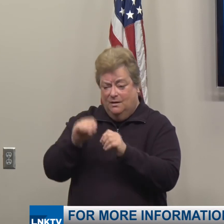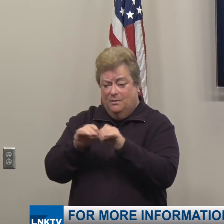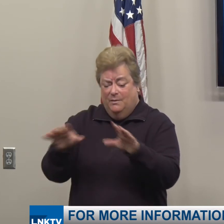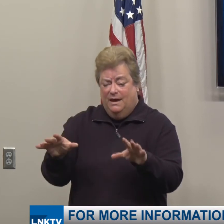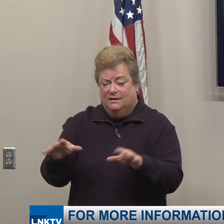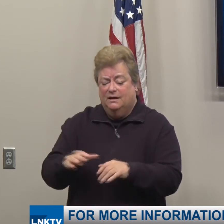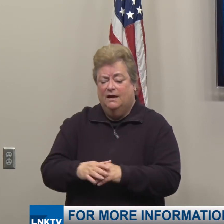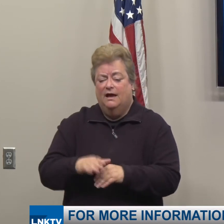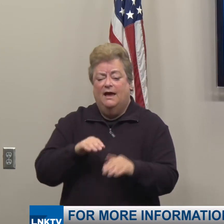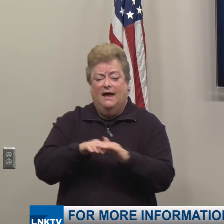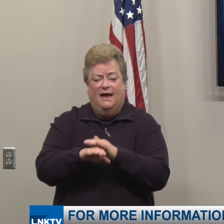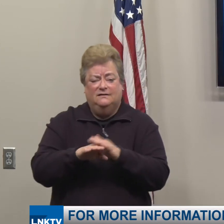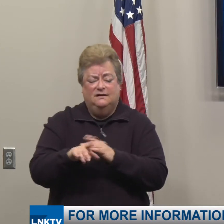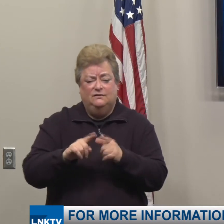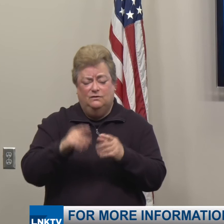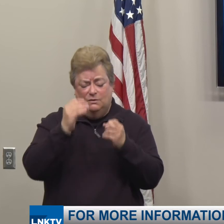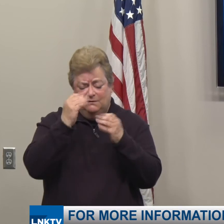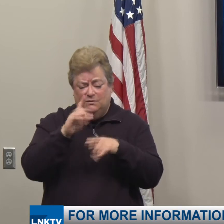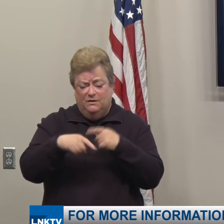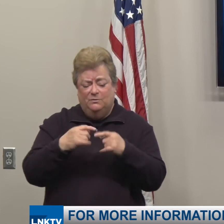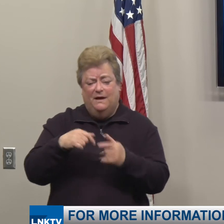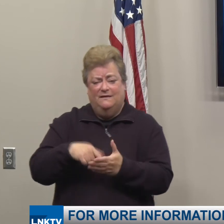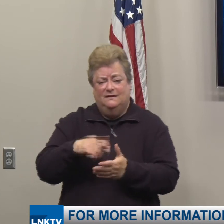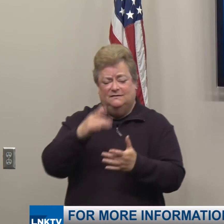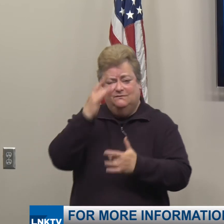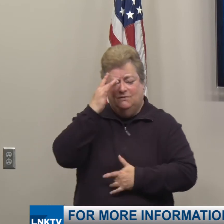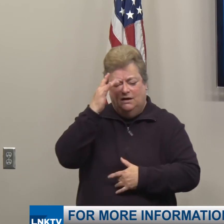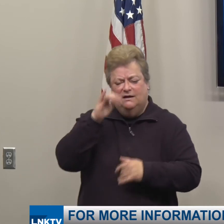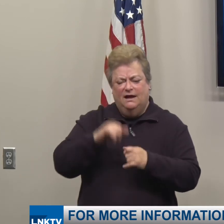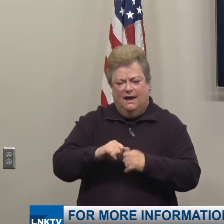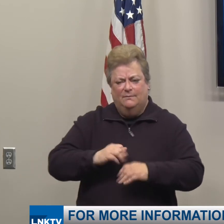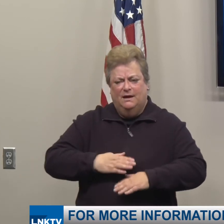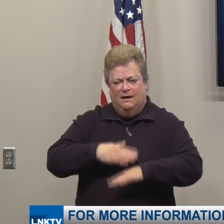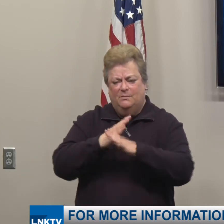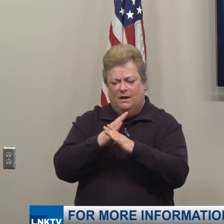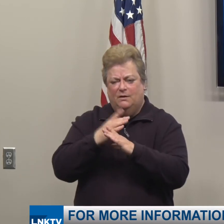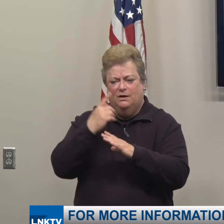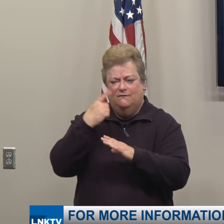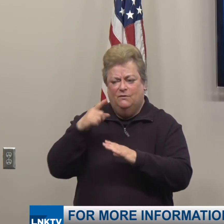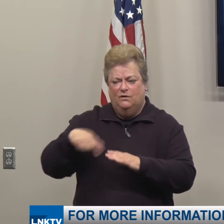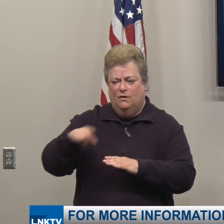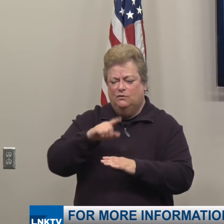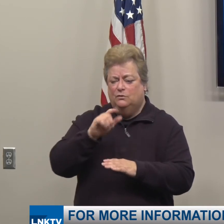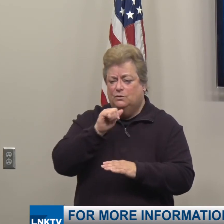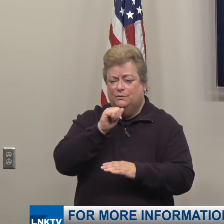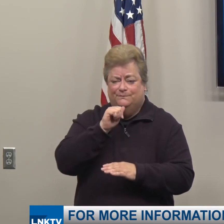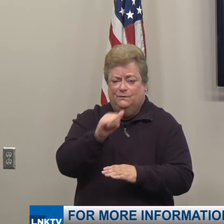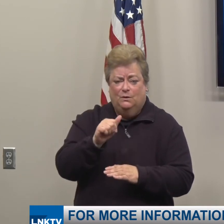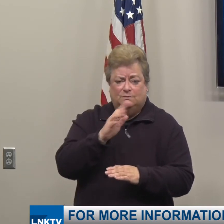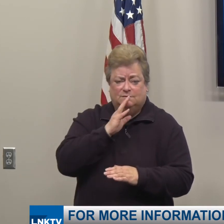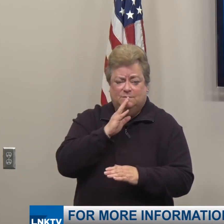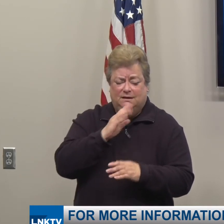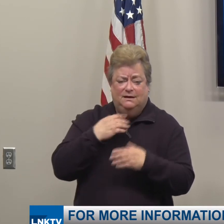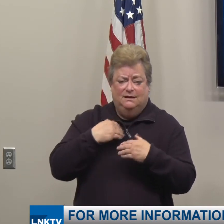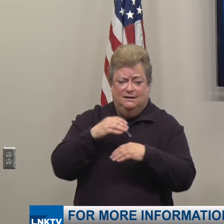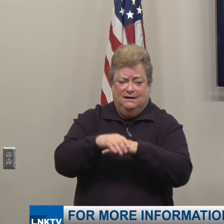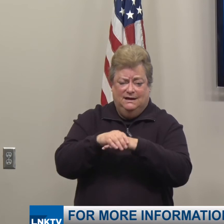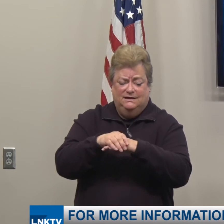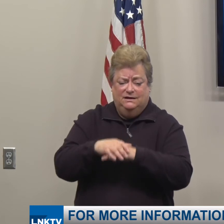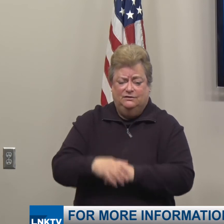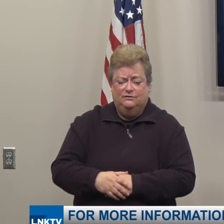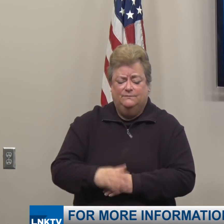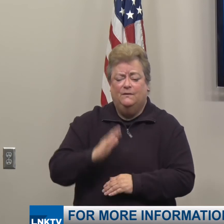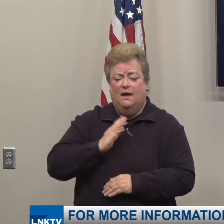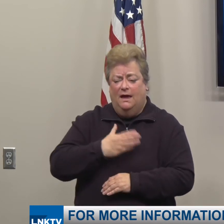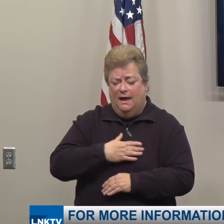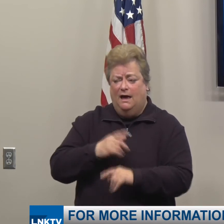to information about this virus can be a tremendous barrier for those in our community who do not speak English. Our goal is